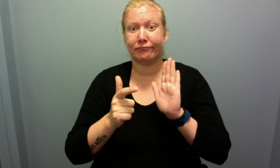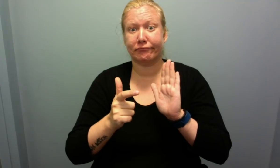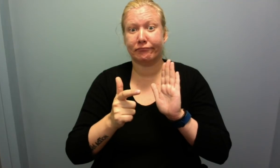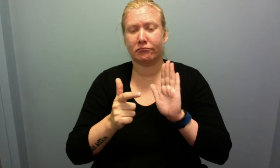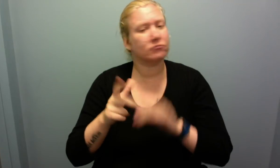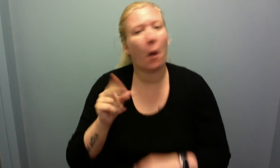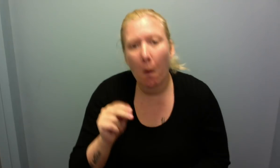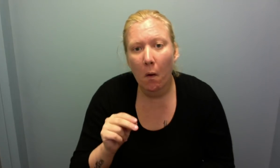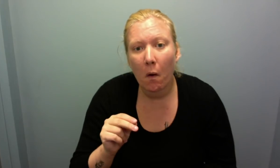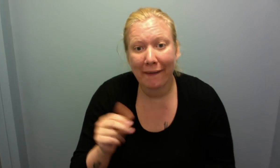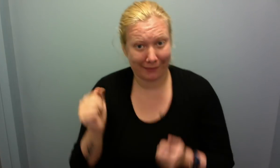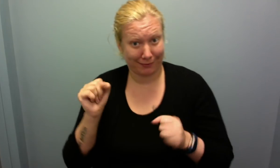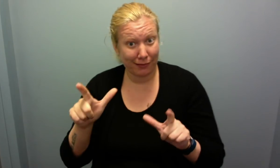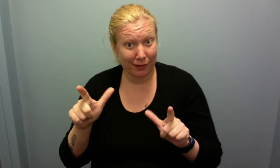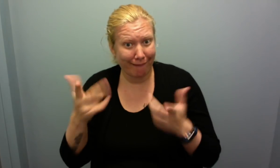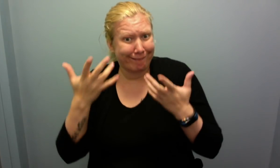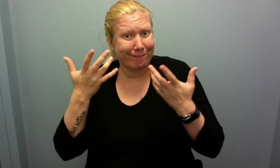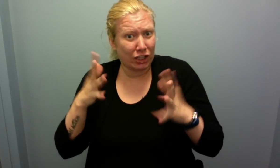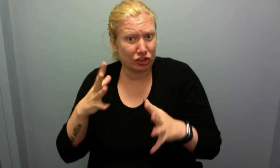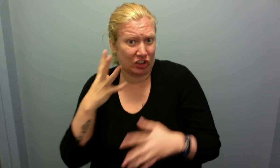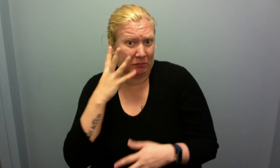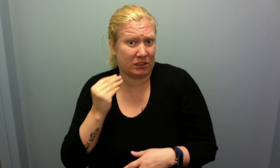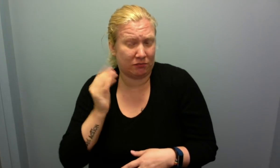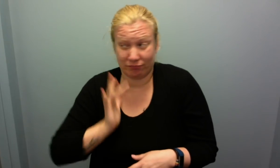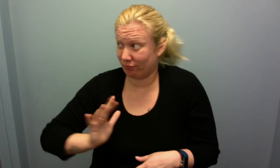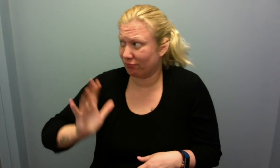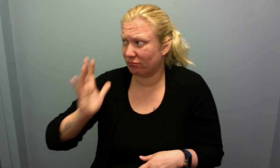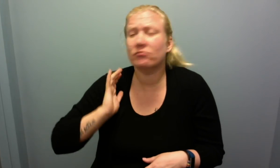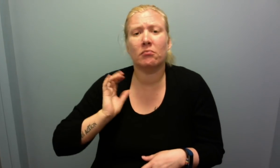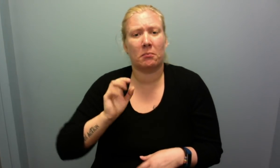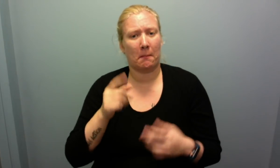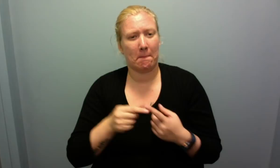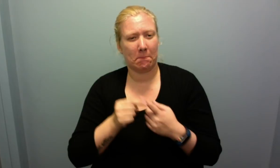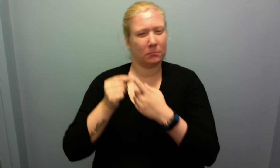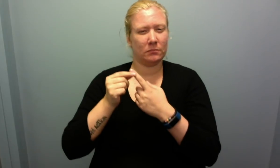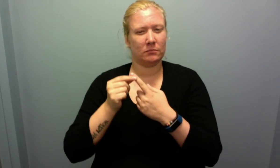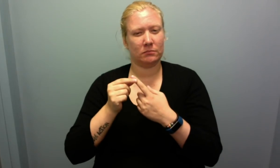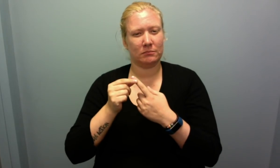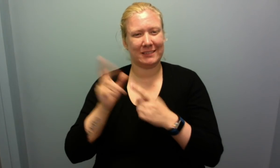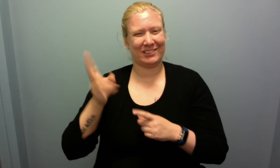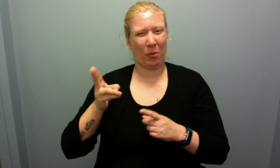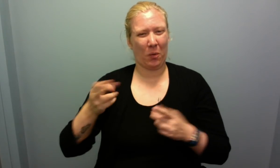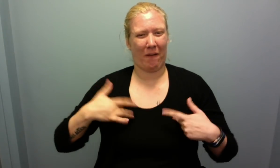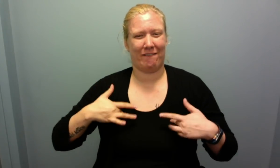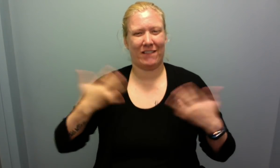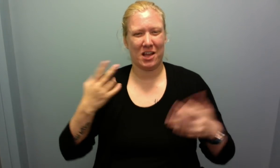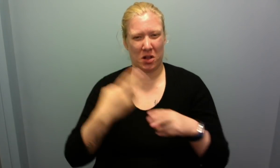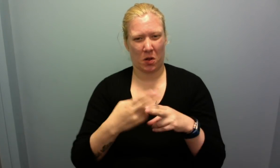He also was hugely detrimental in the Milan Conference, which really set the tone